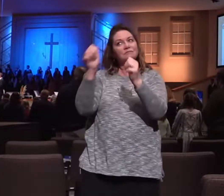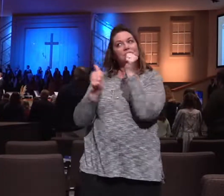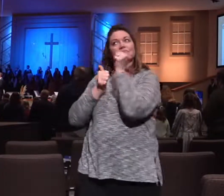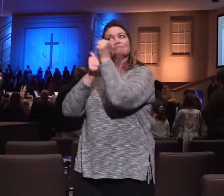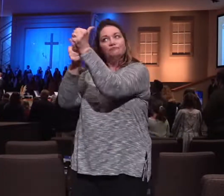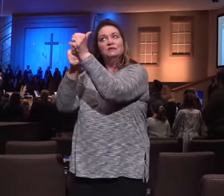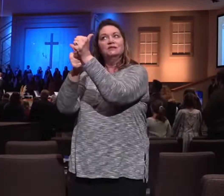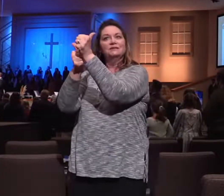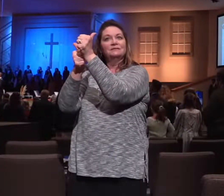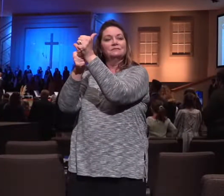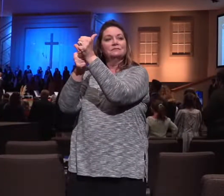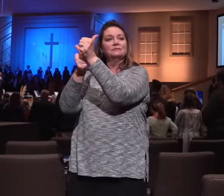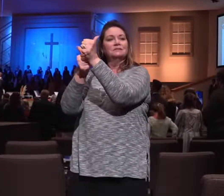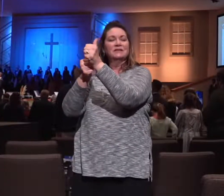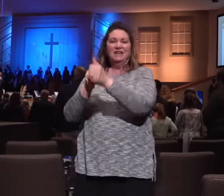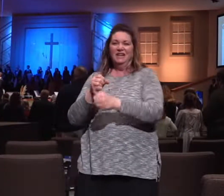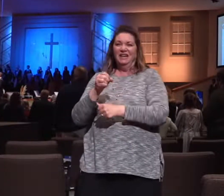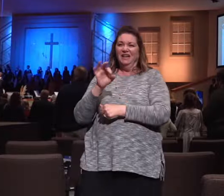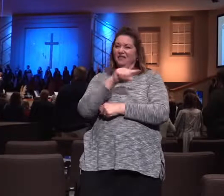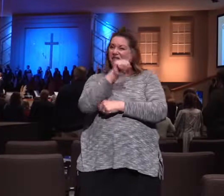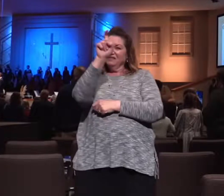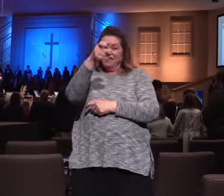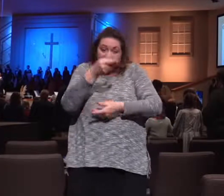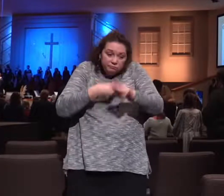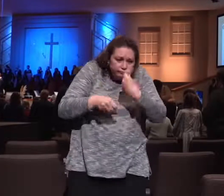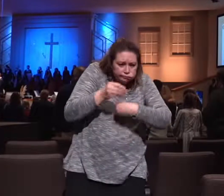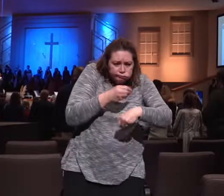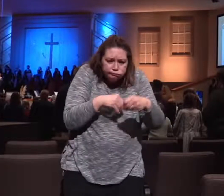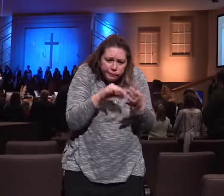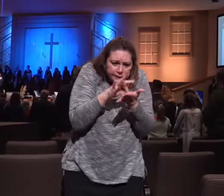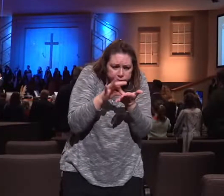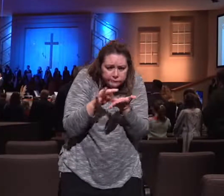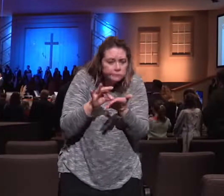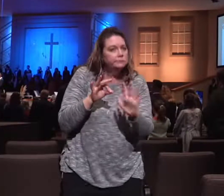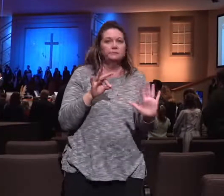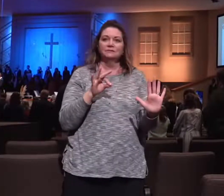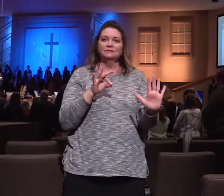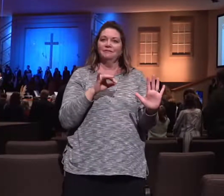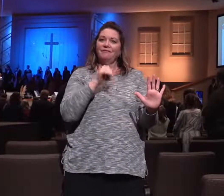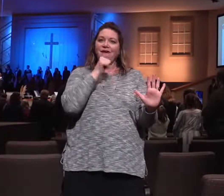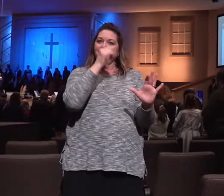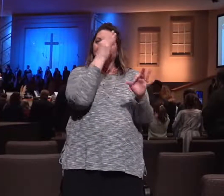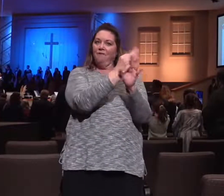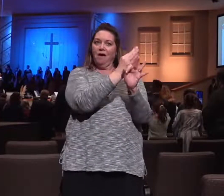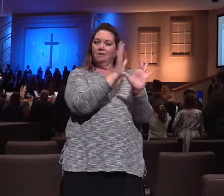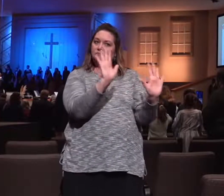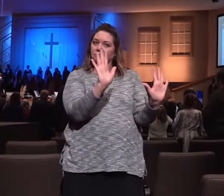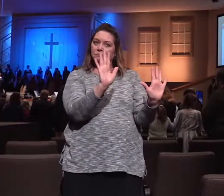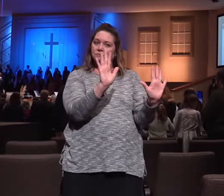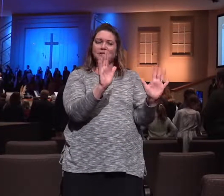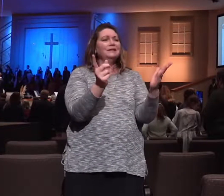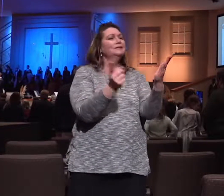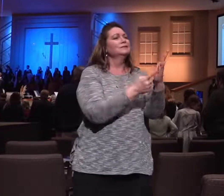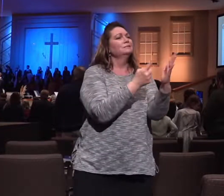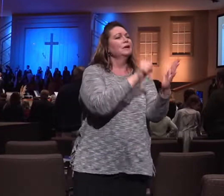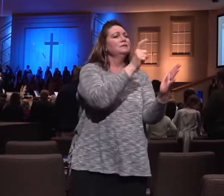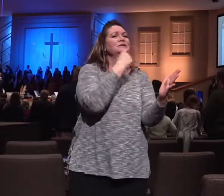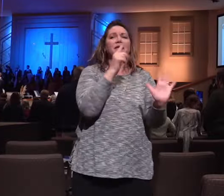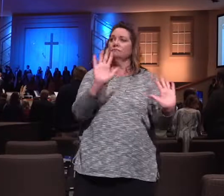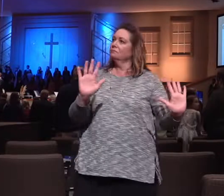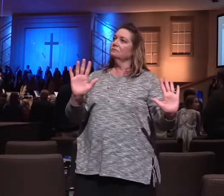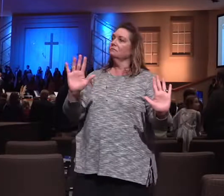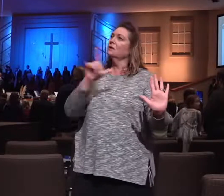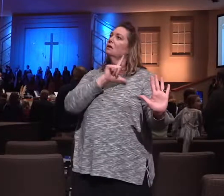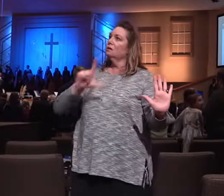And if you have to figure it all out, you'll never live by faith. There's just this matter of saying, Lord, I'm going to trust